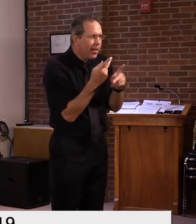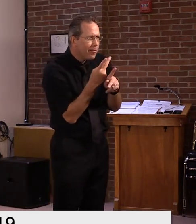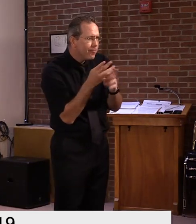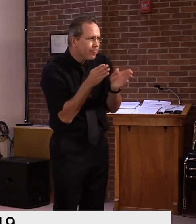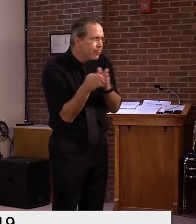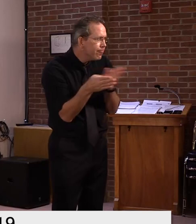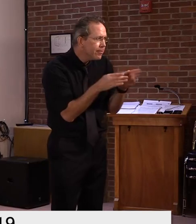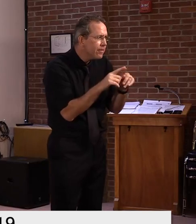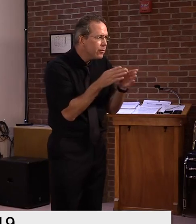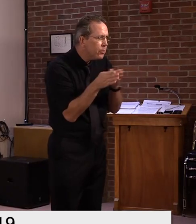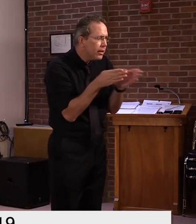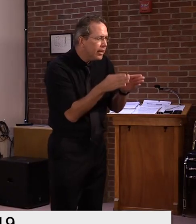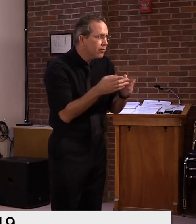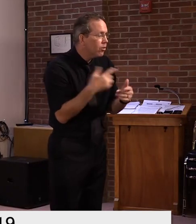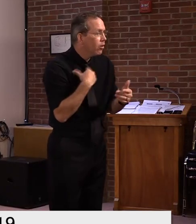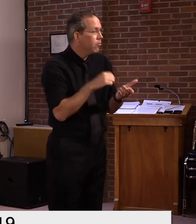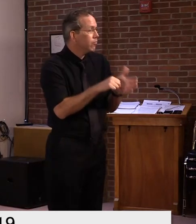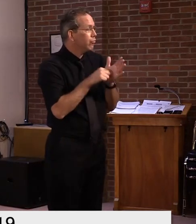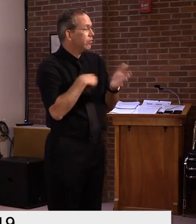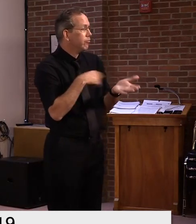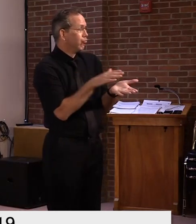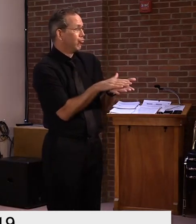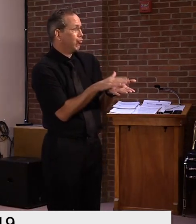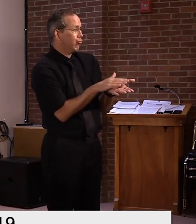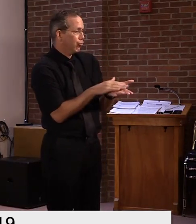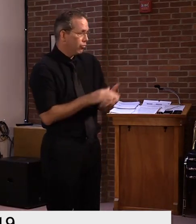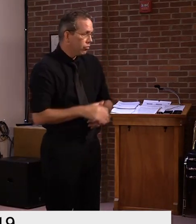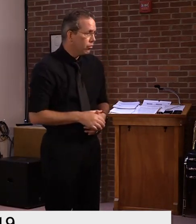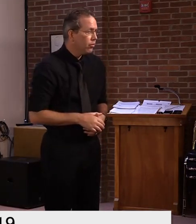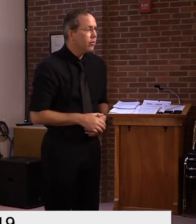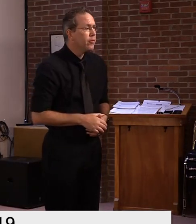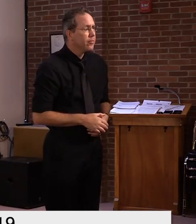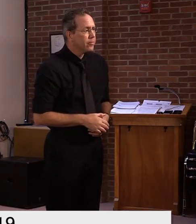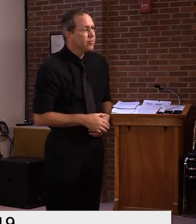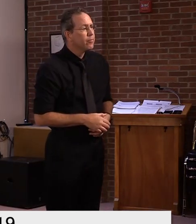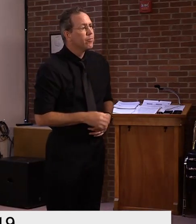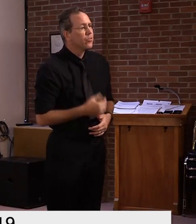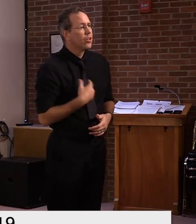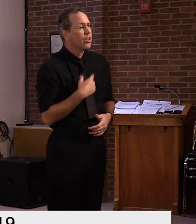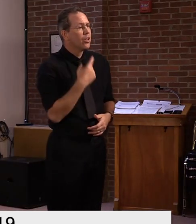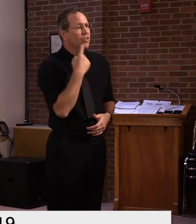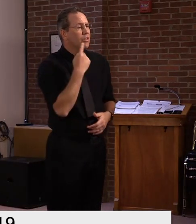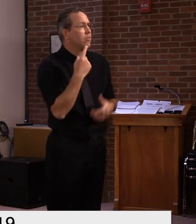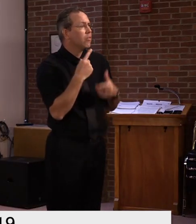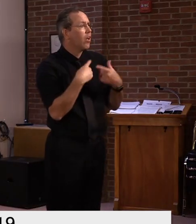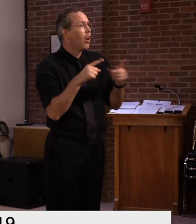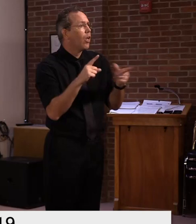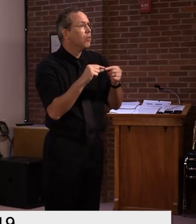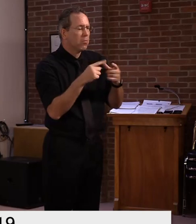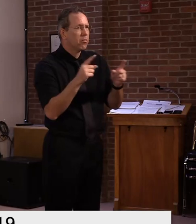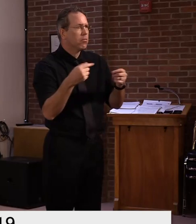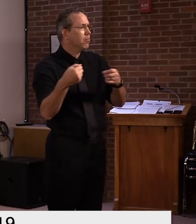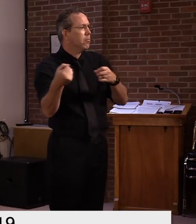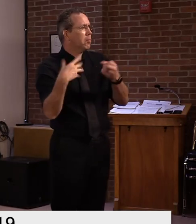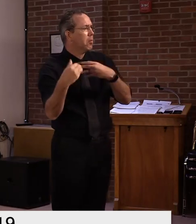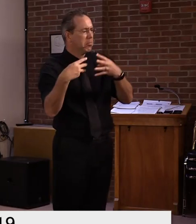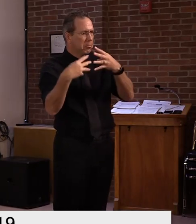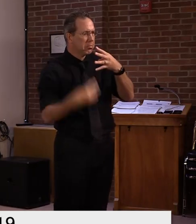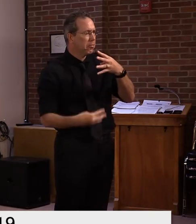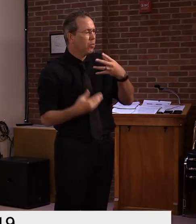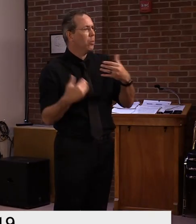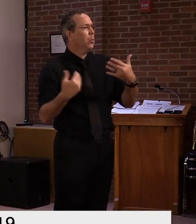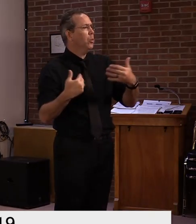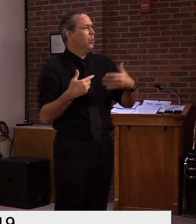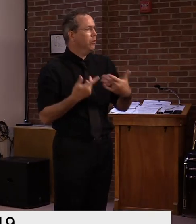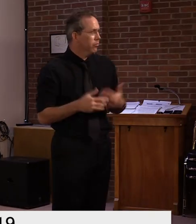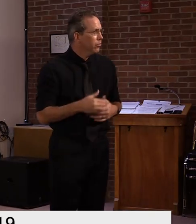within hours after we made the announcement, I started getting emails about potential sites and have passed them